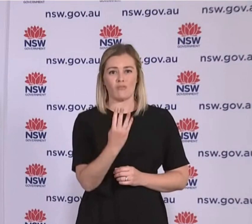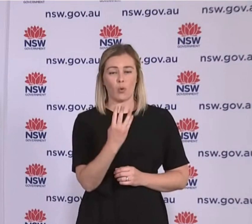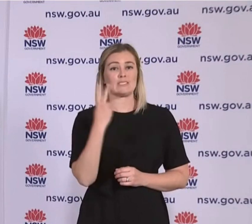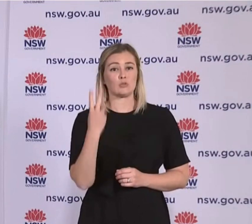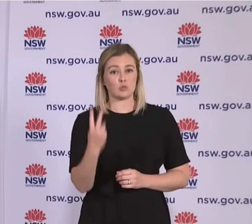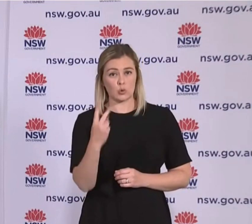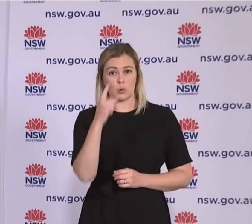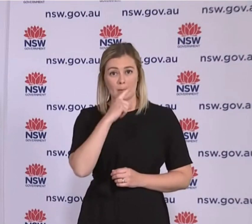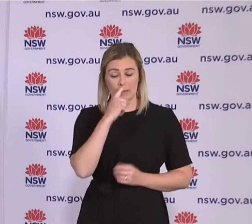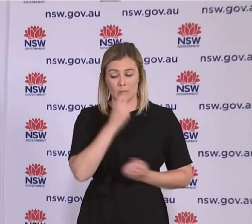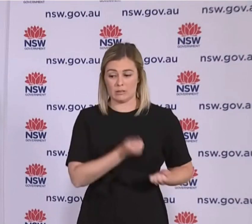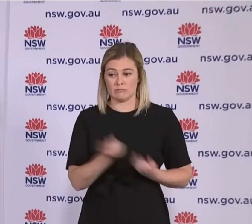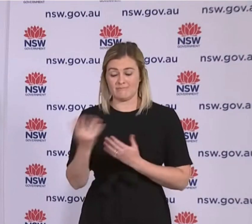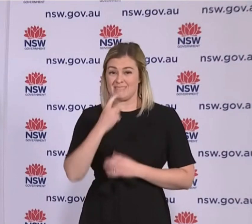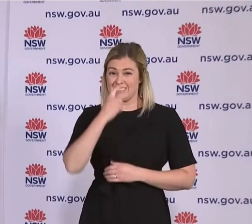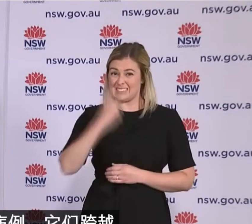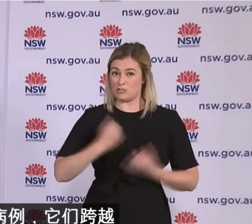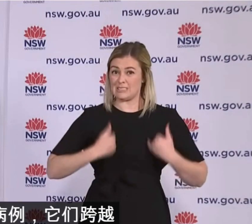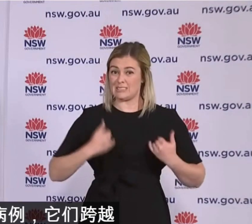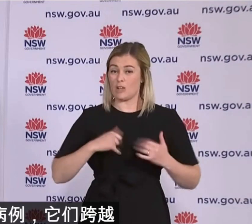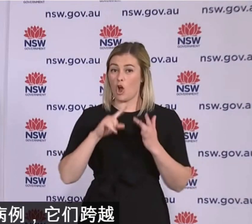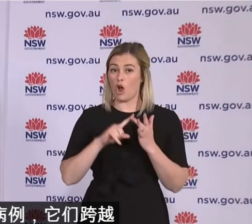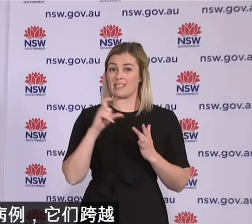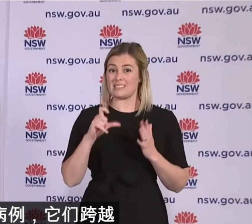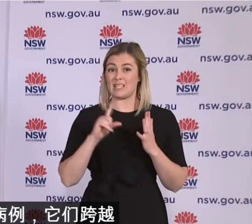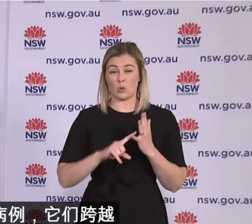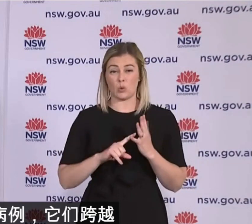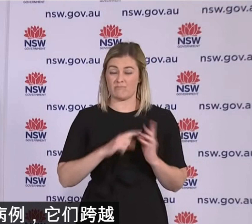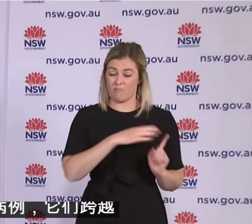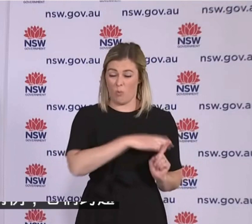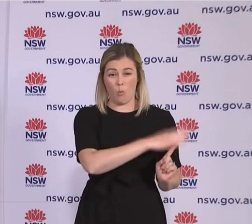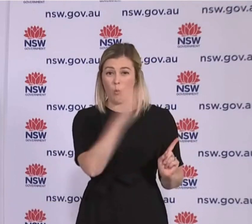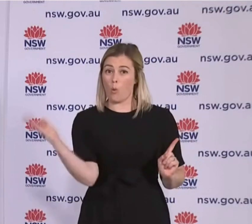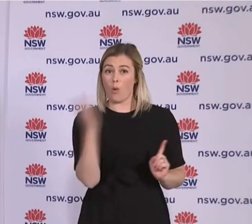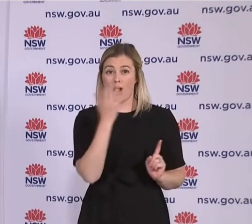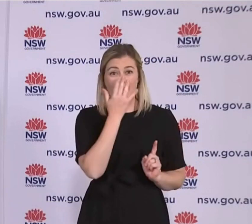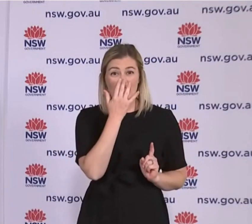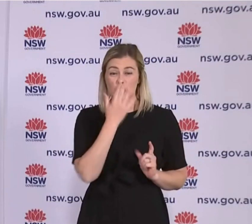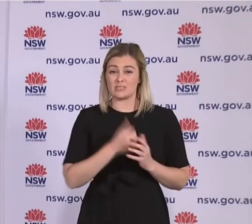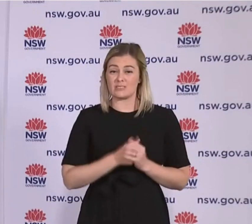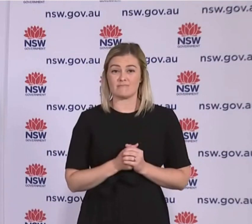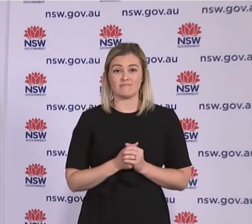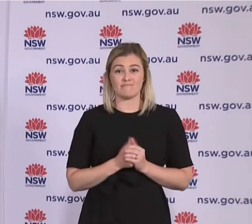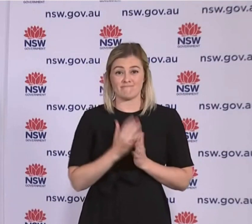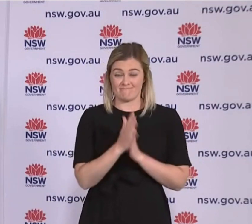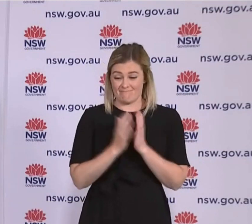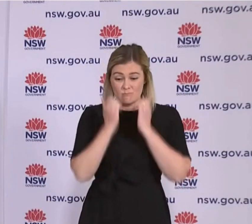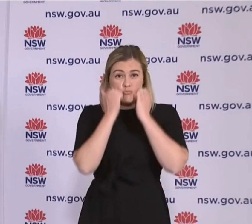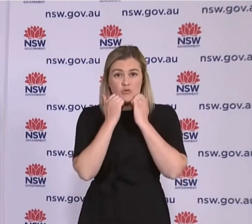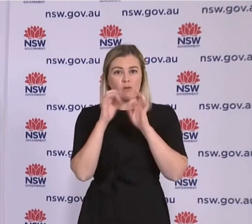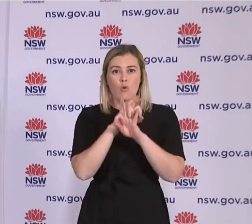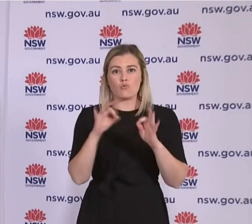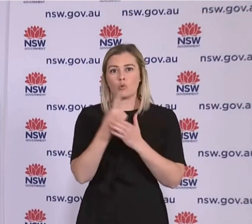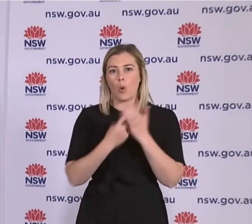242 cases in ICU, and they range across all age groups, again highlighting that COVID can be a severe disease across the